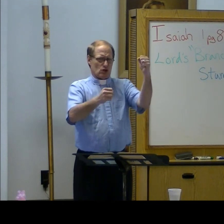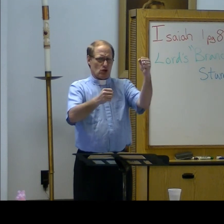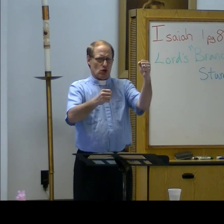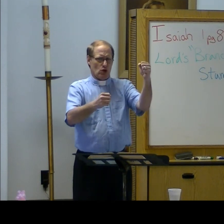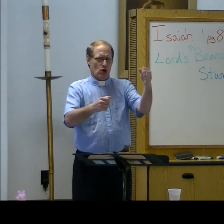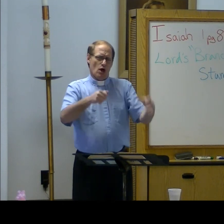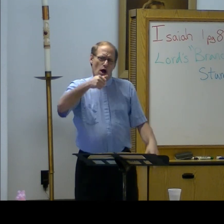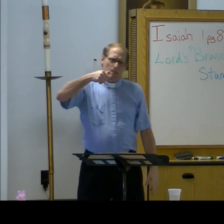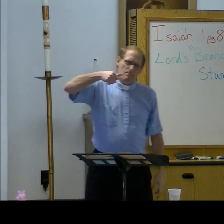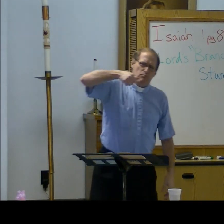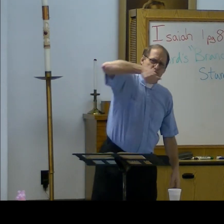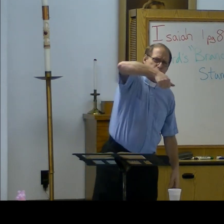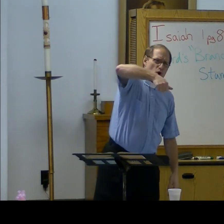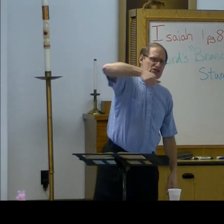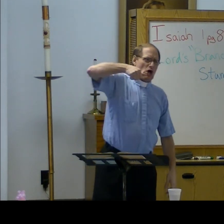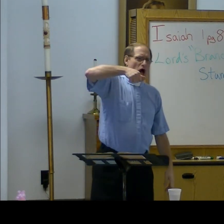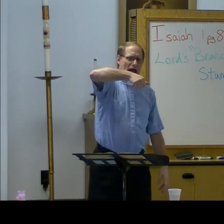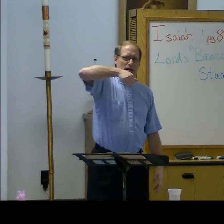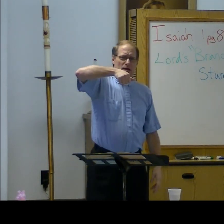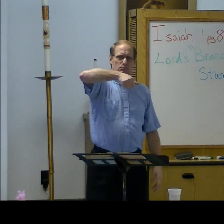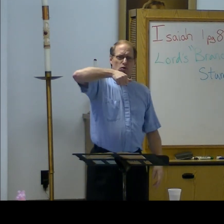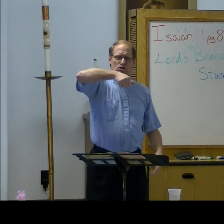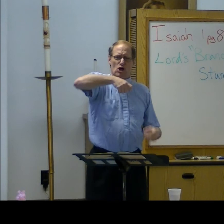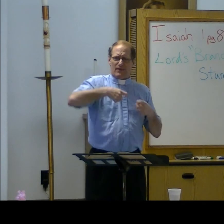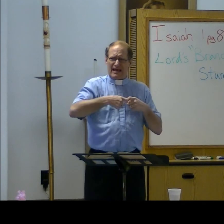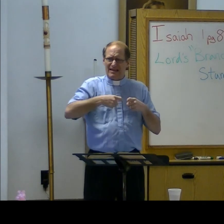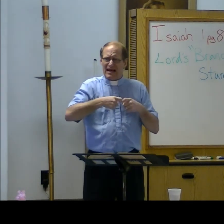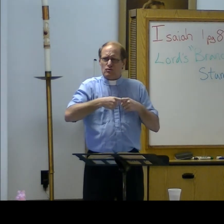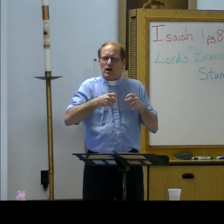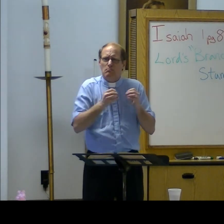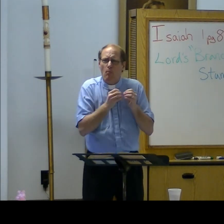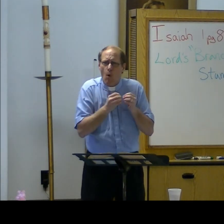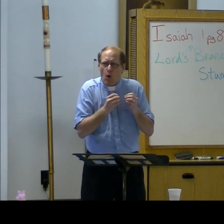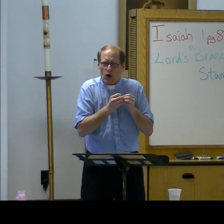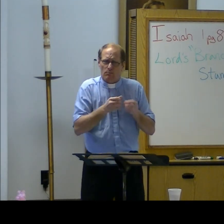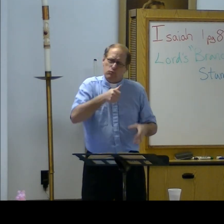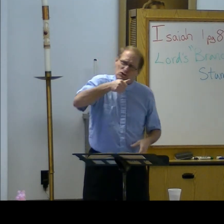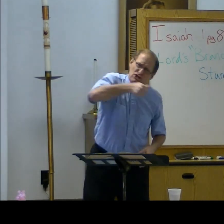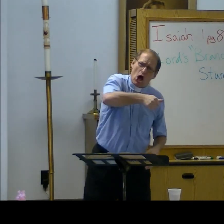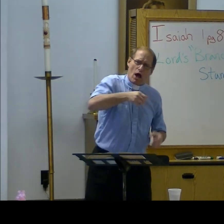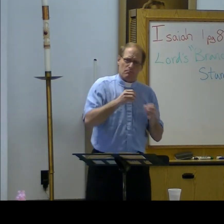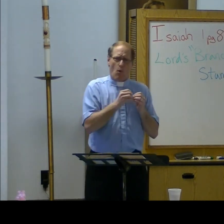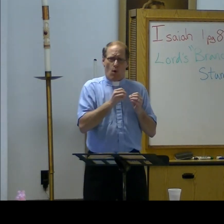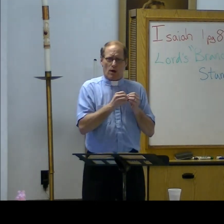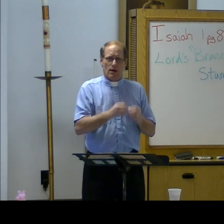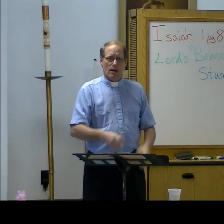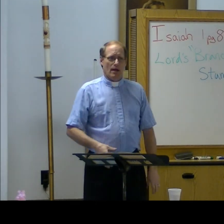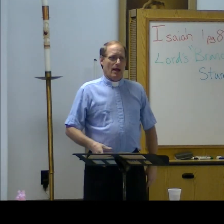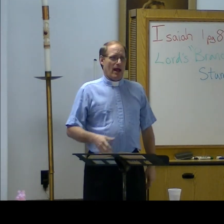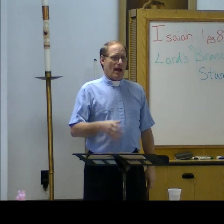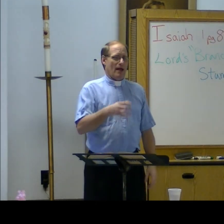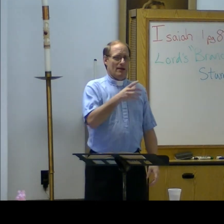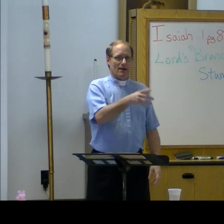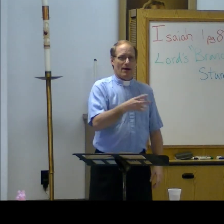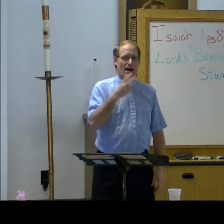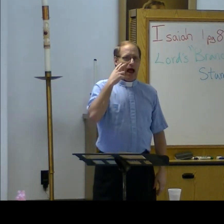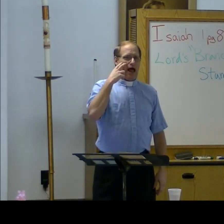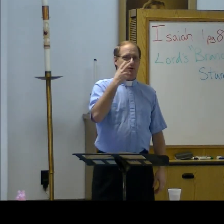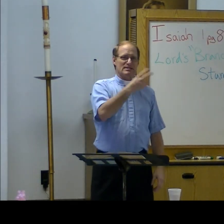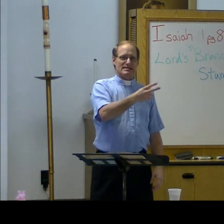cylinder. Push on the electric more. Push it on more. And I could see